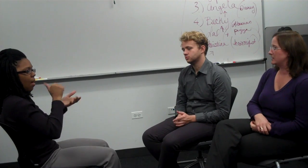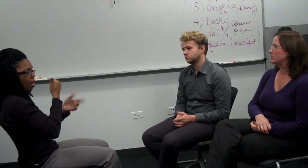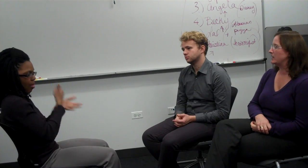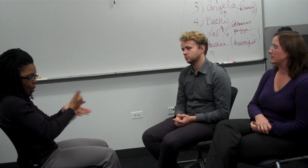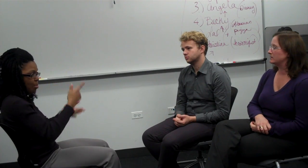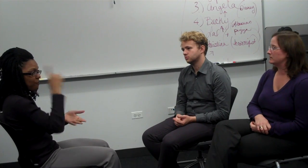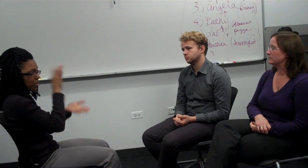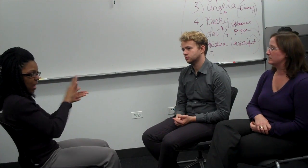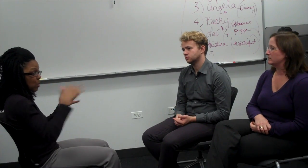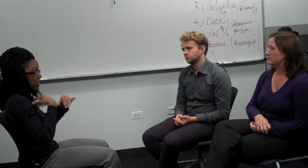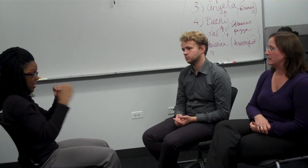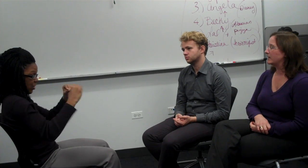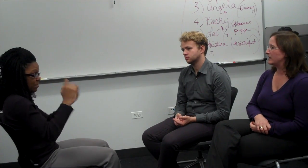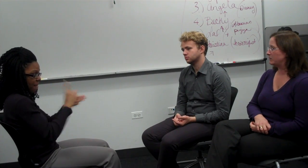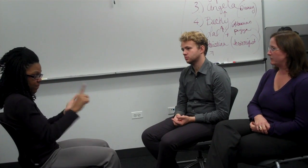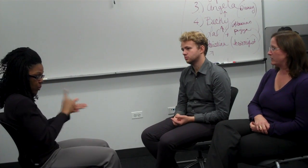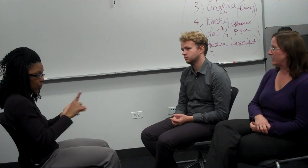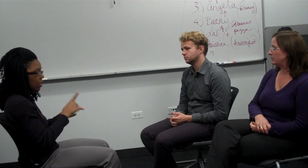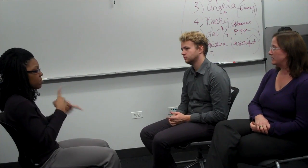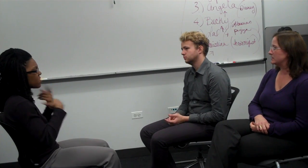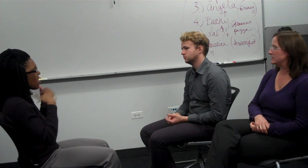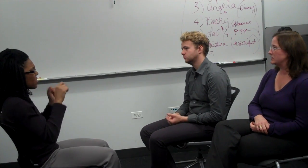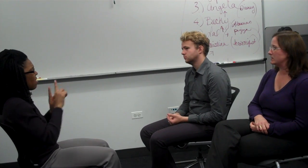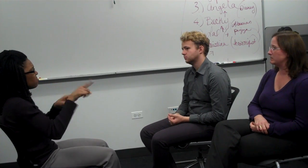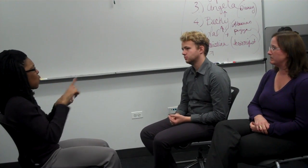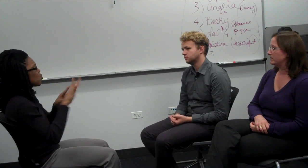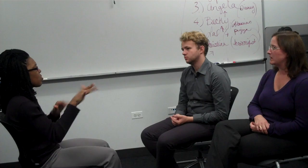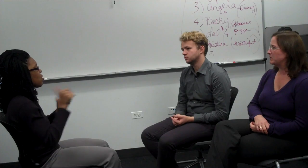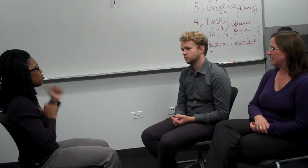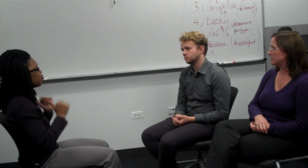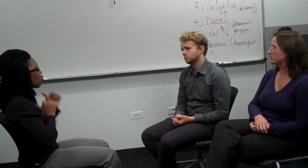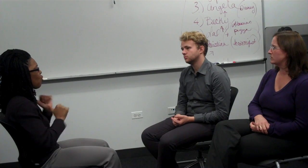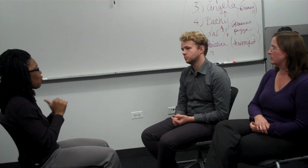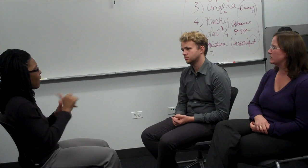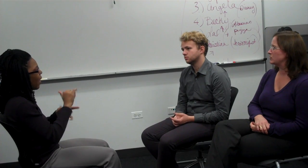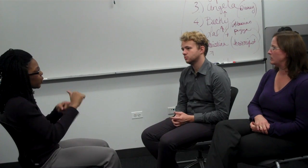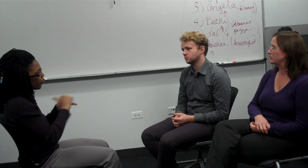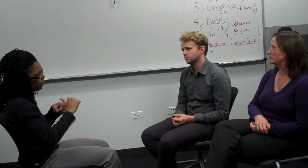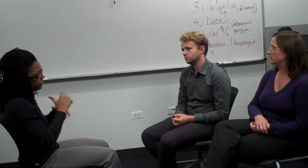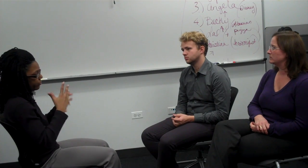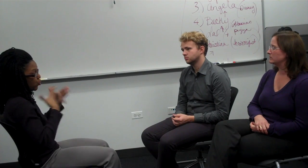Yes, I can do that. I can help them for 9 weeks and teach them, but I can also go to the show.